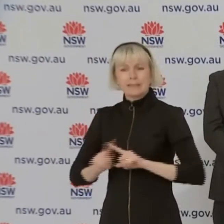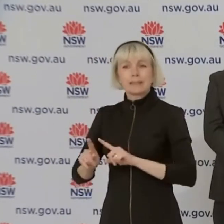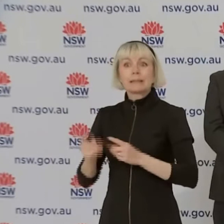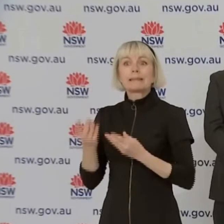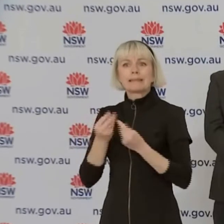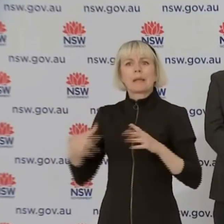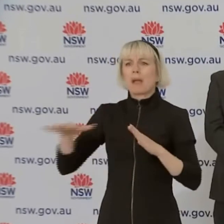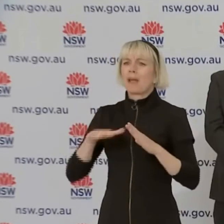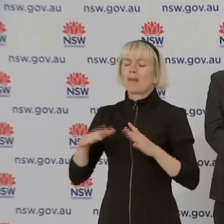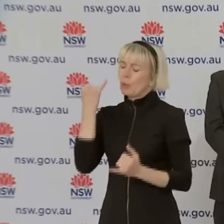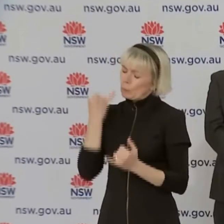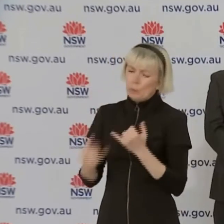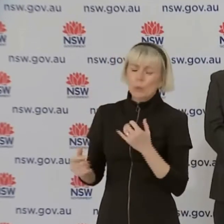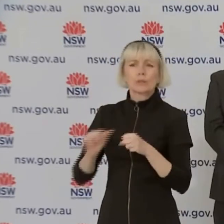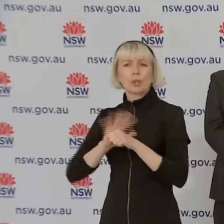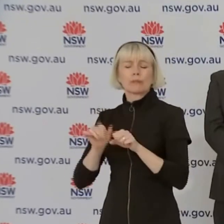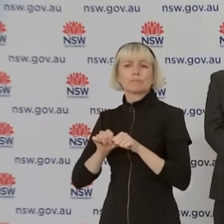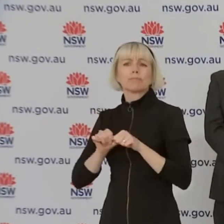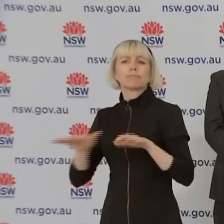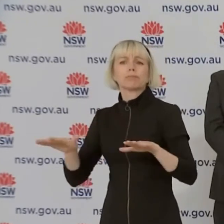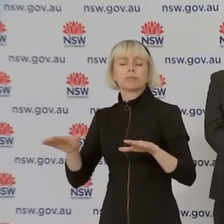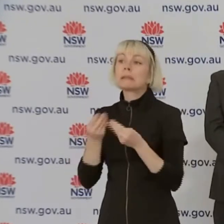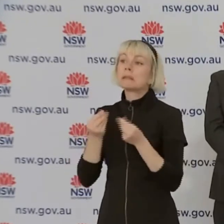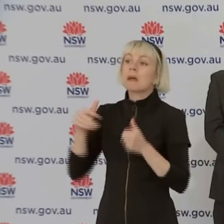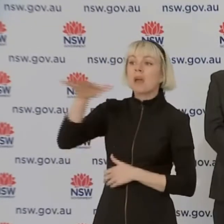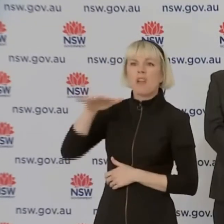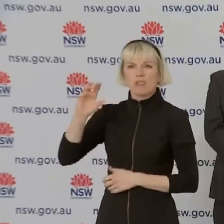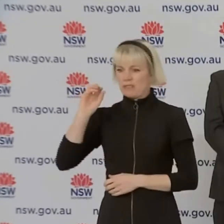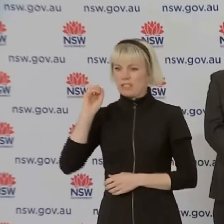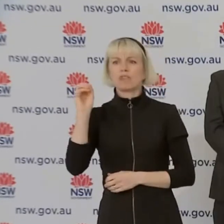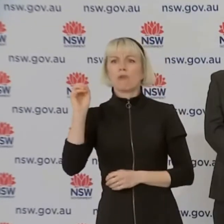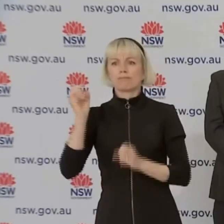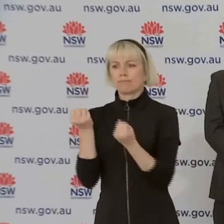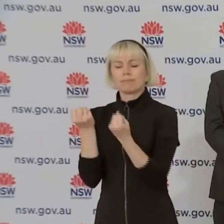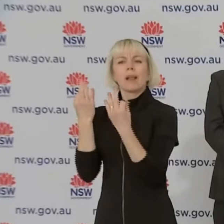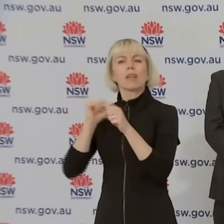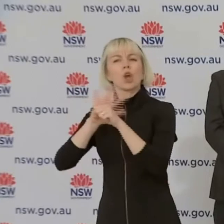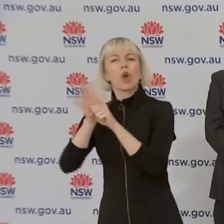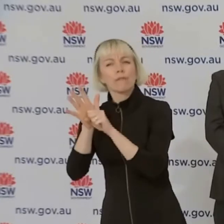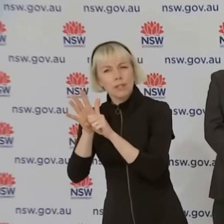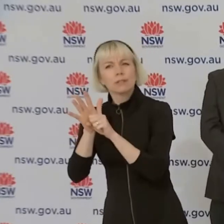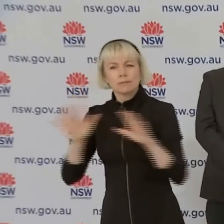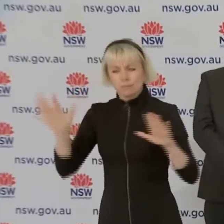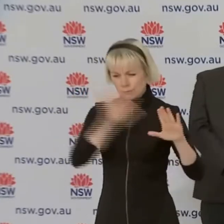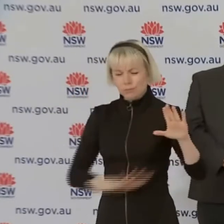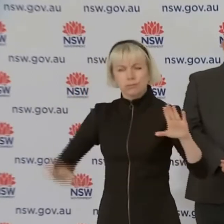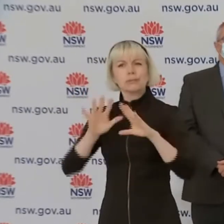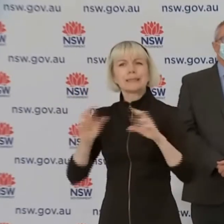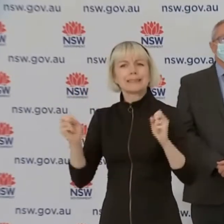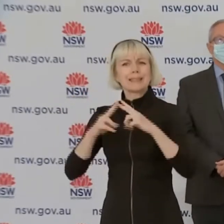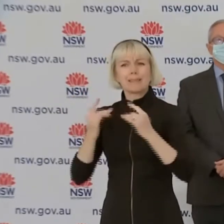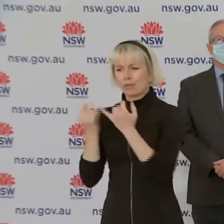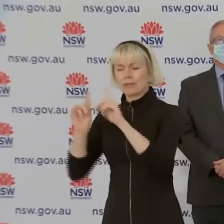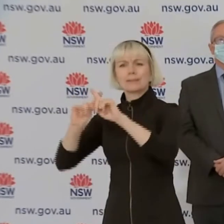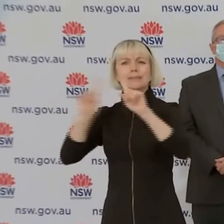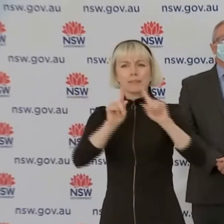Sydney are far more impacted than others, and some parts of Greater Sydney have 0 to no cases. So therefore, it's likely